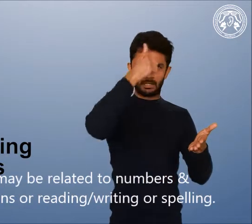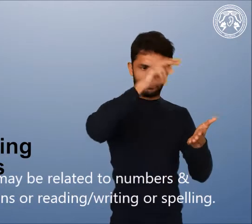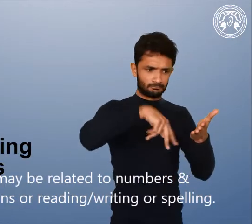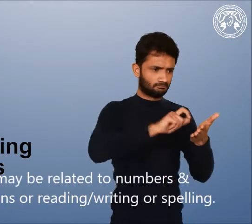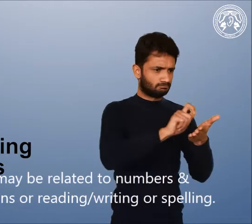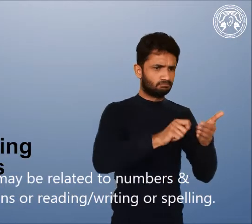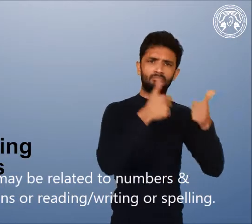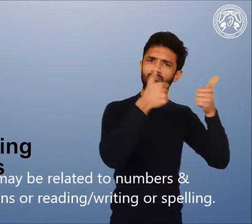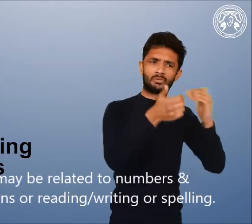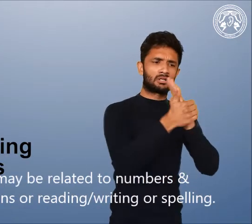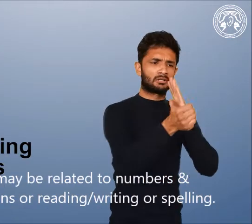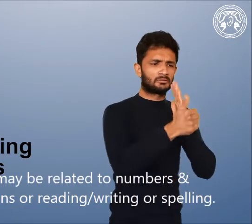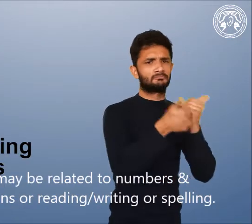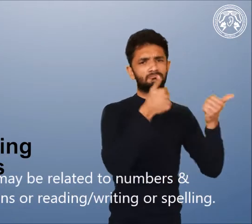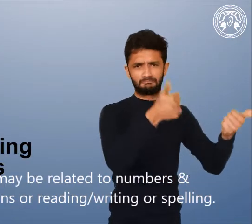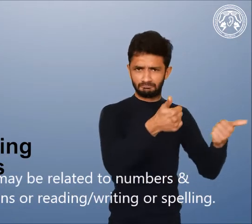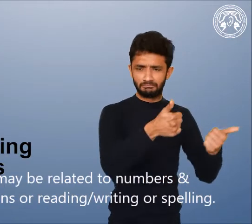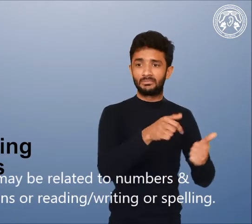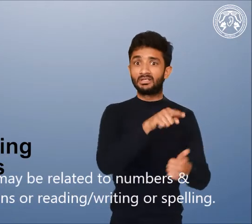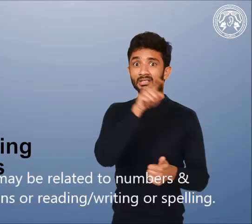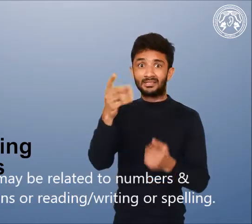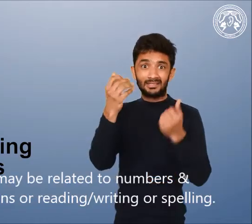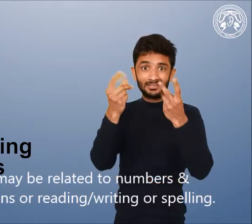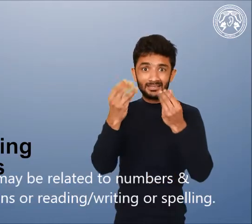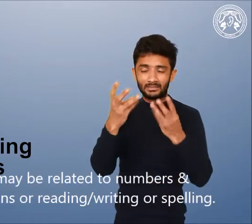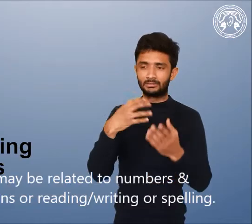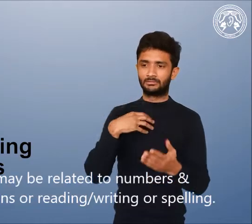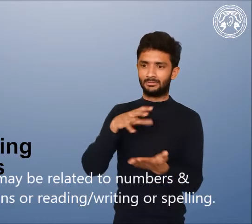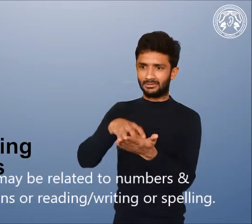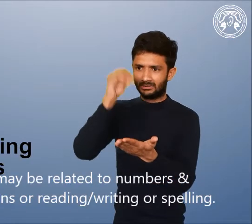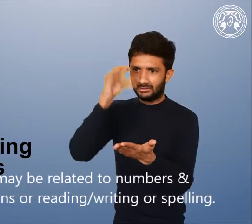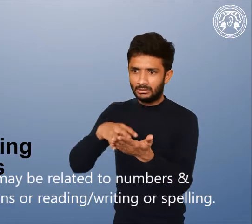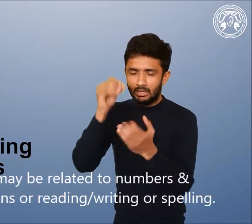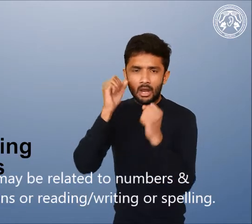to numbers and calculations or reading, writing, or spelling.